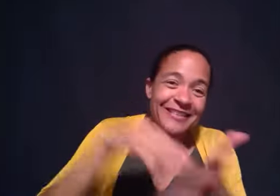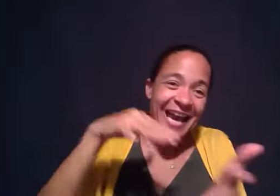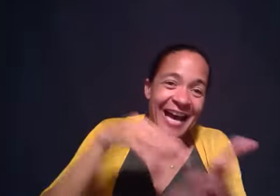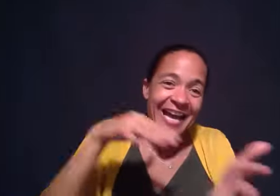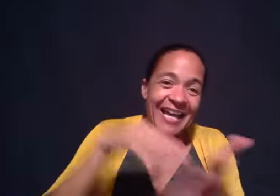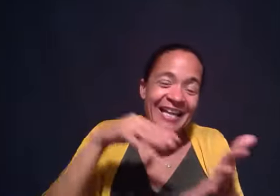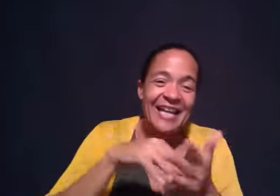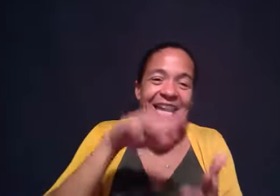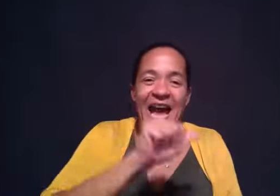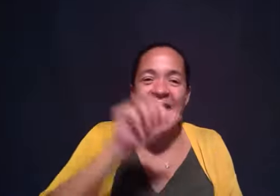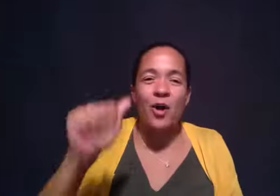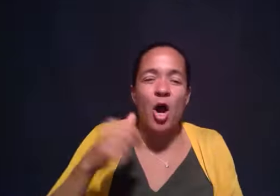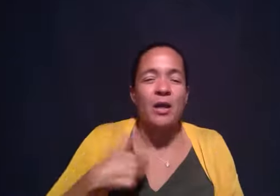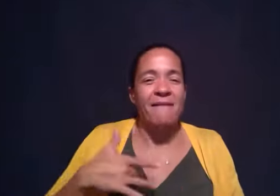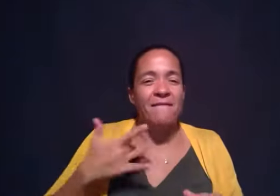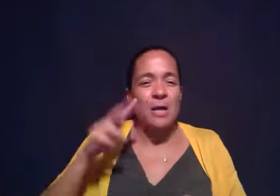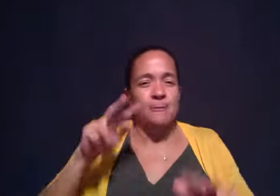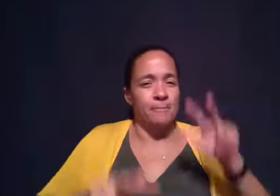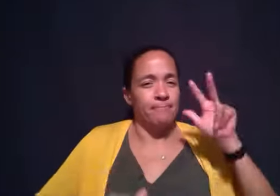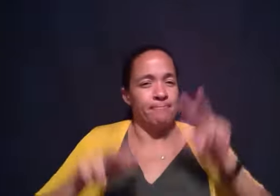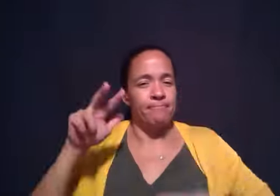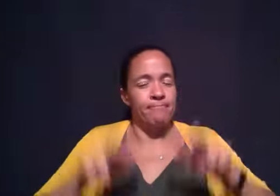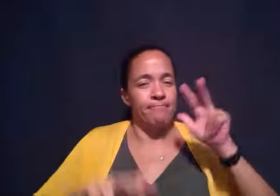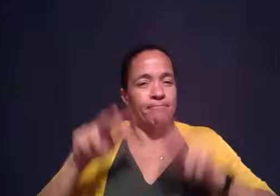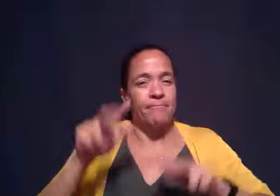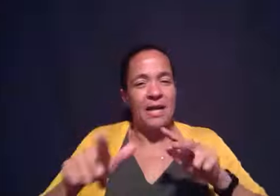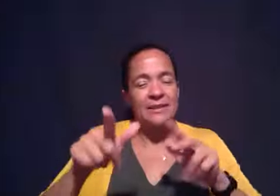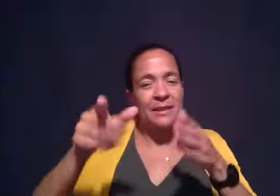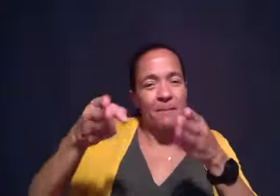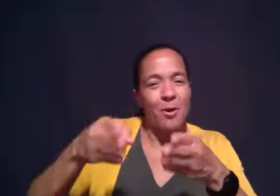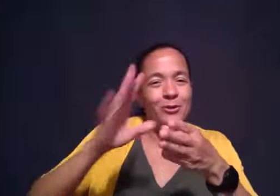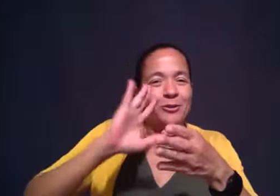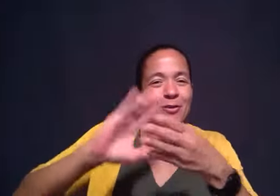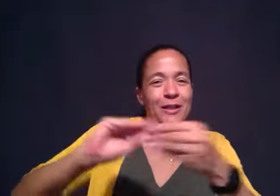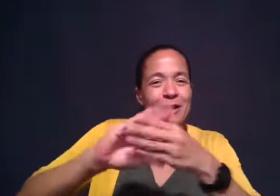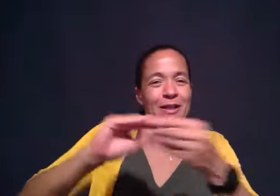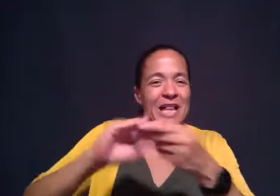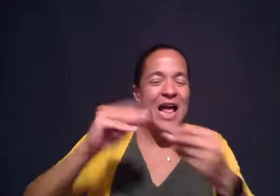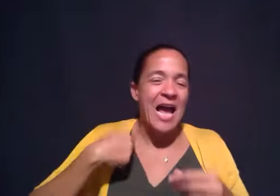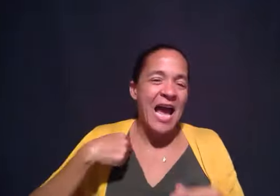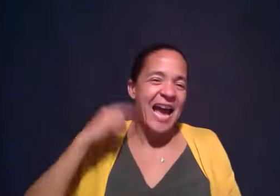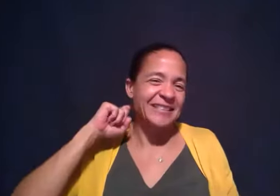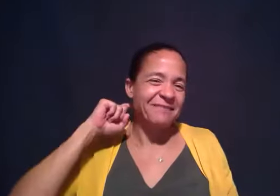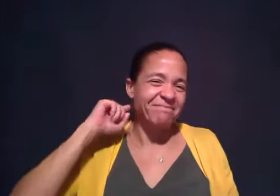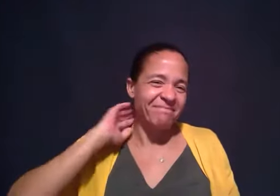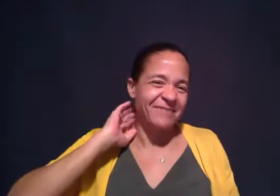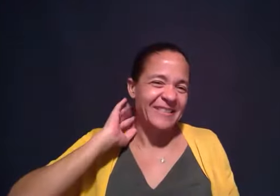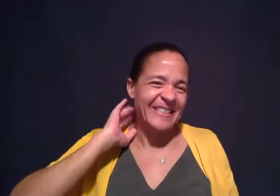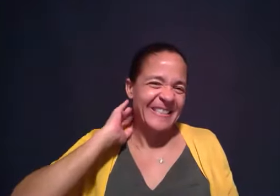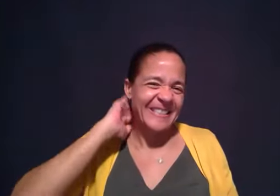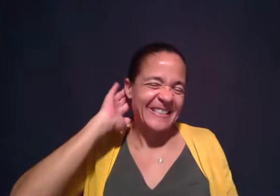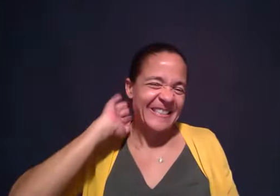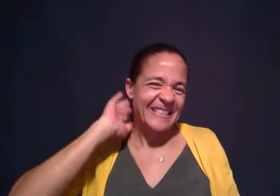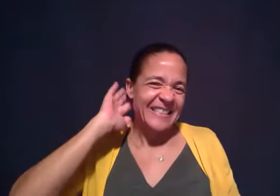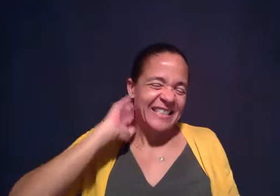so uncomfortable as some guy would start talking about that stuff. Back of my neck would get hot, and I would just think, Scooter, you need to wrap